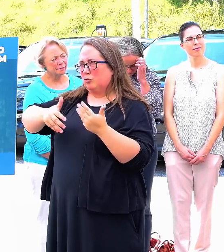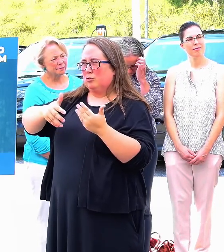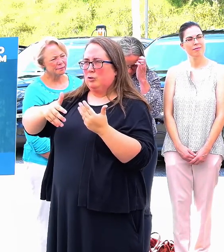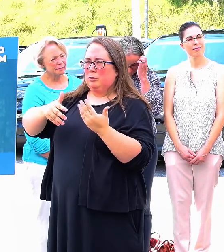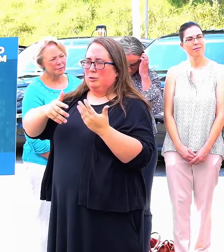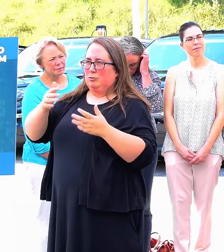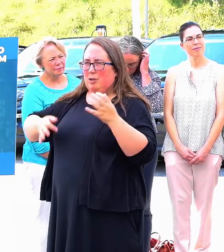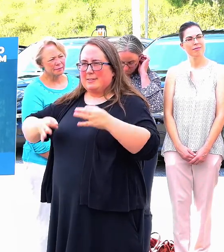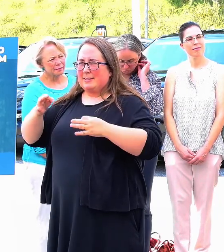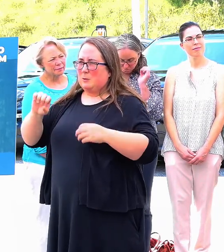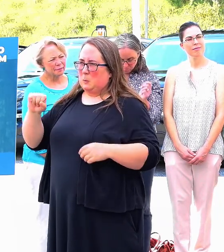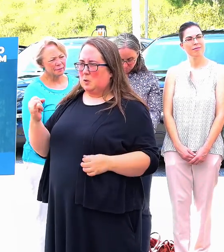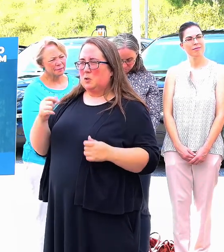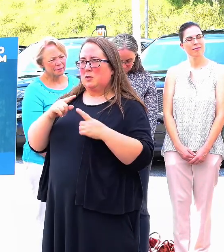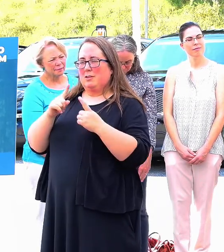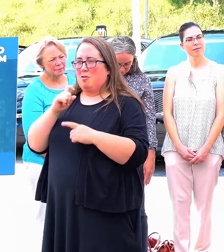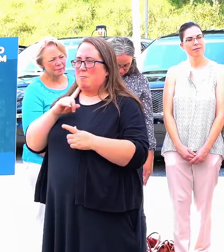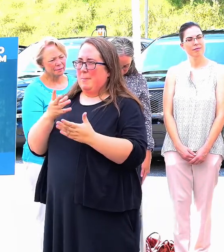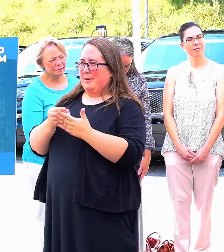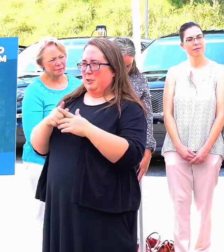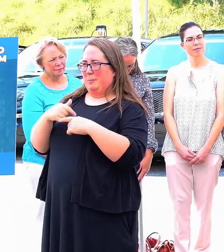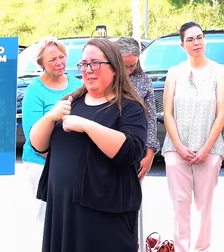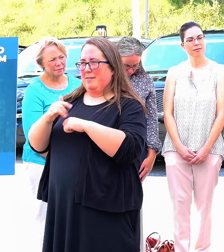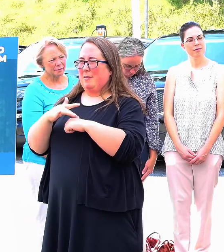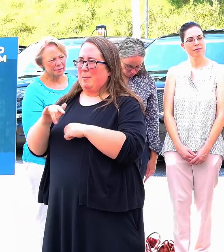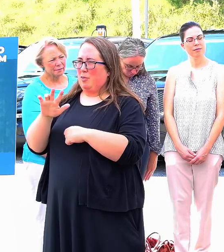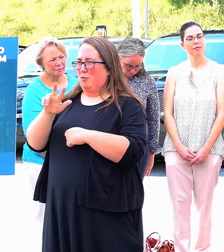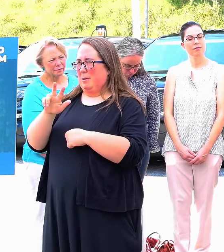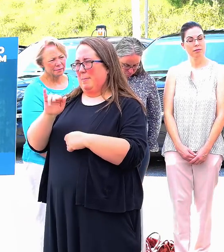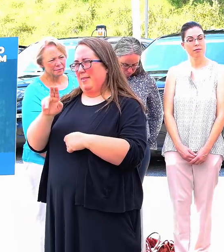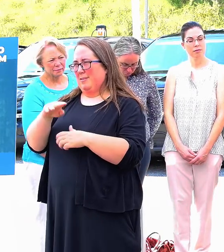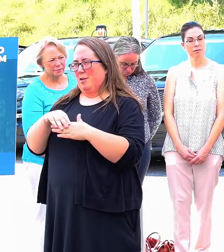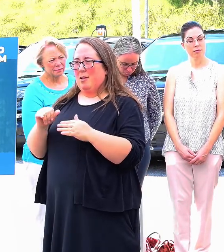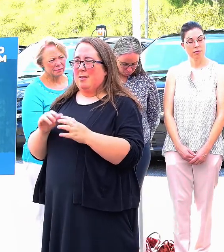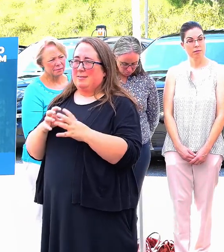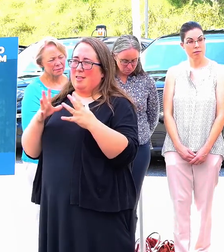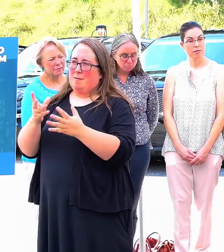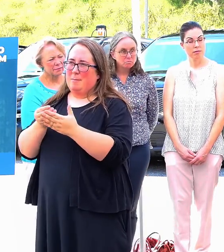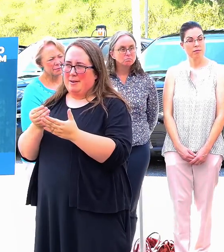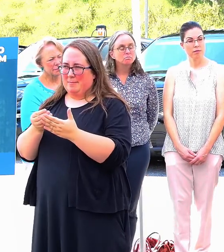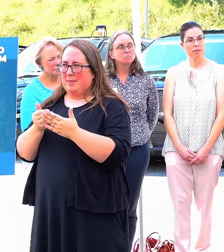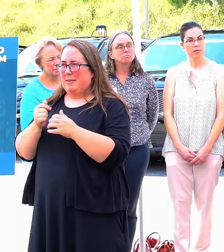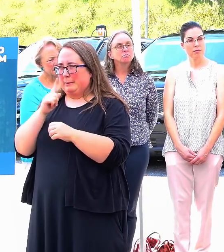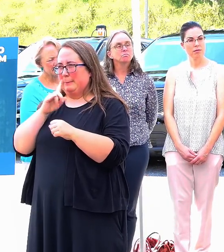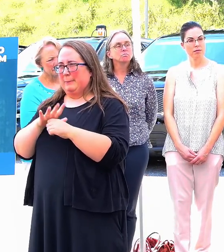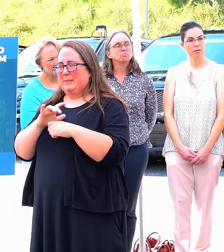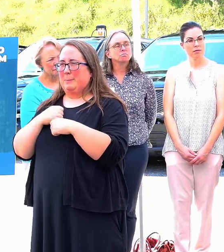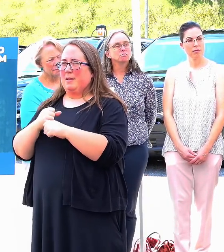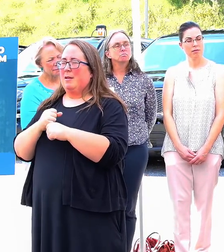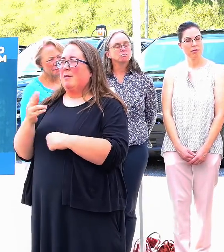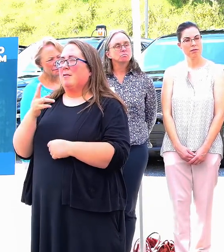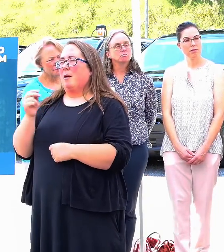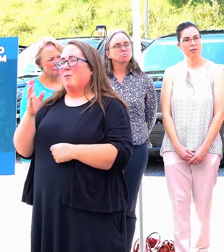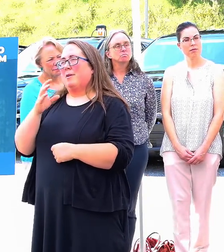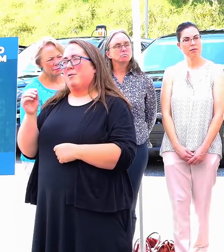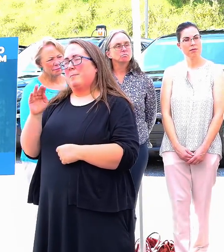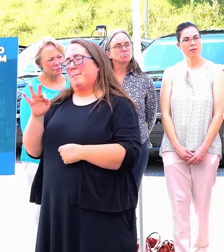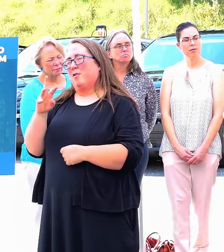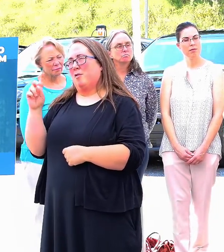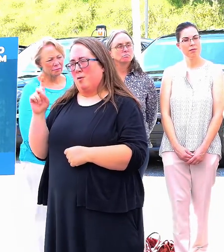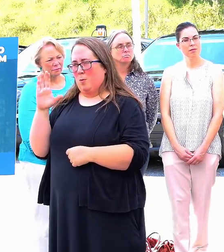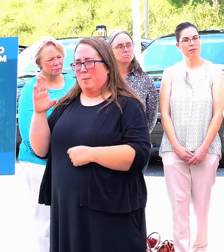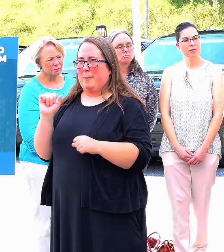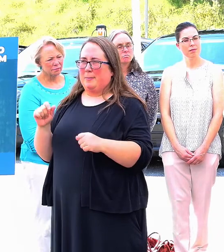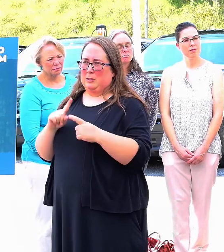are in here to make that a reality. $3 billion. That's a lot of money. That's commitments made that Howard County and Maryland will